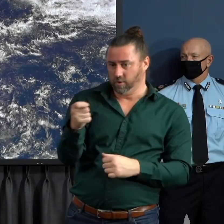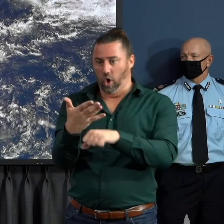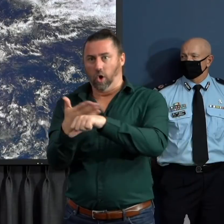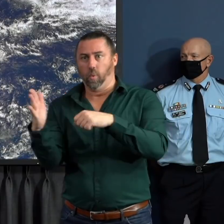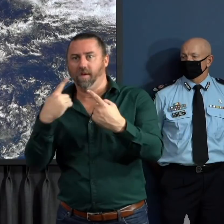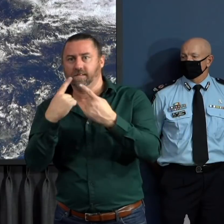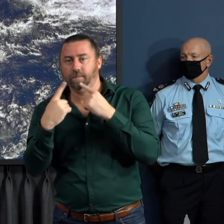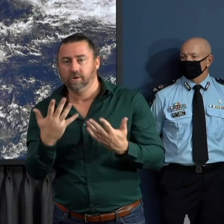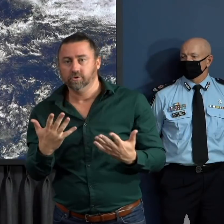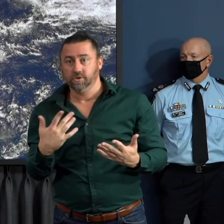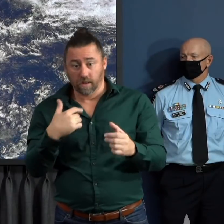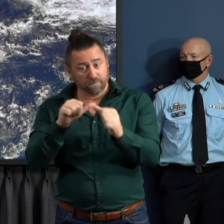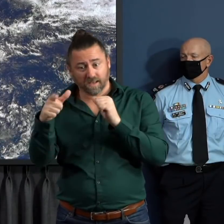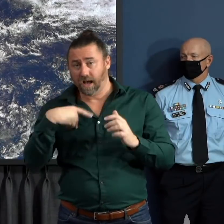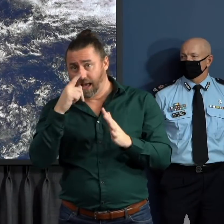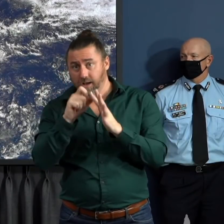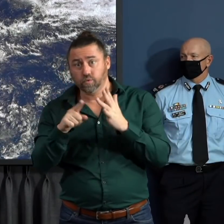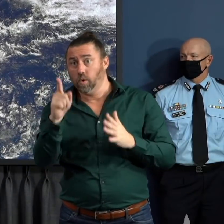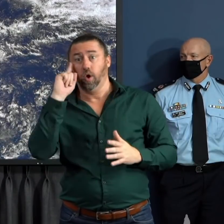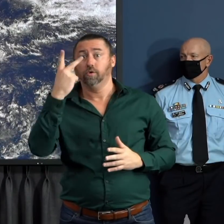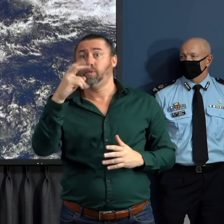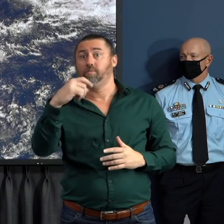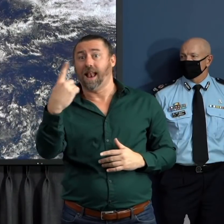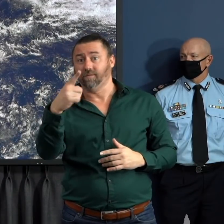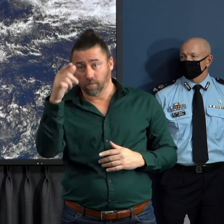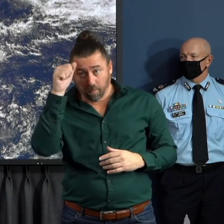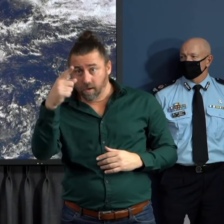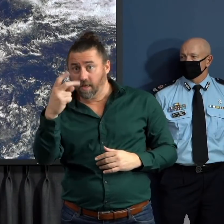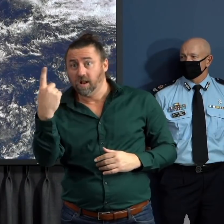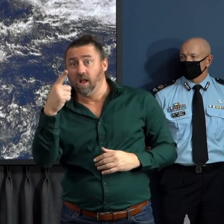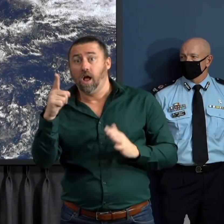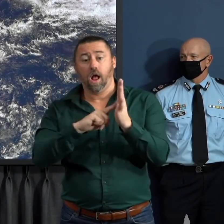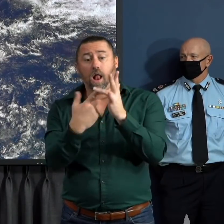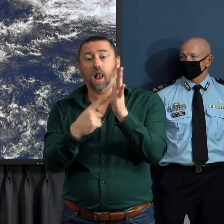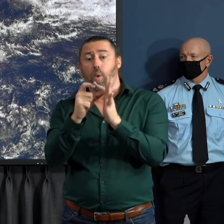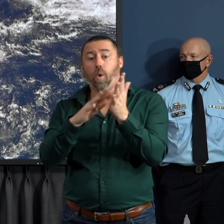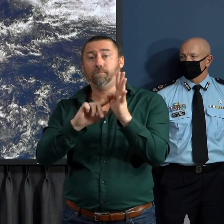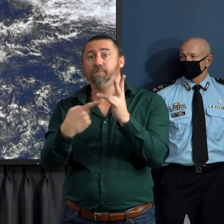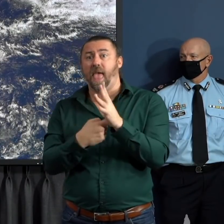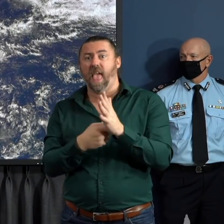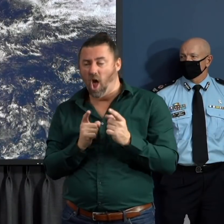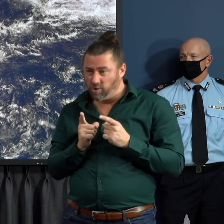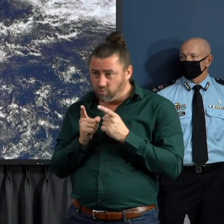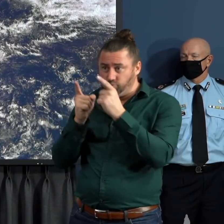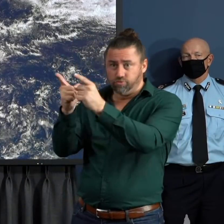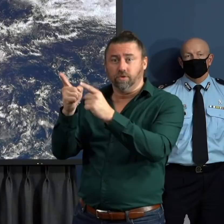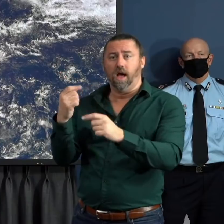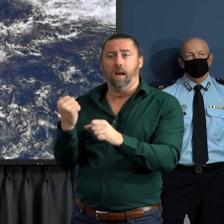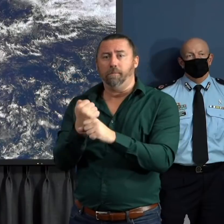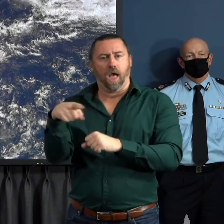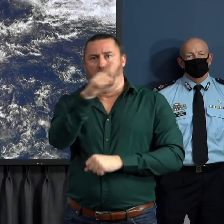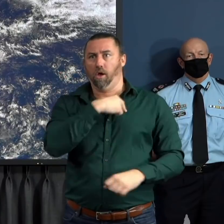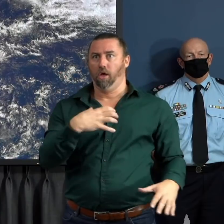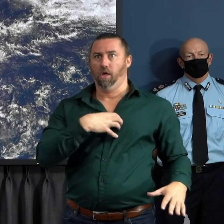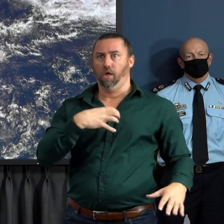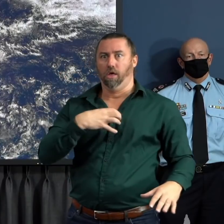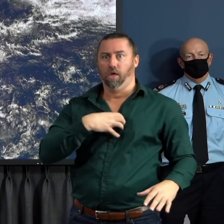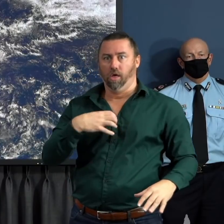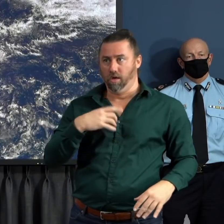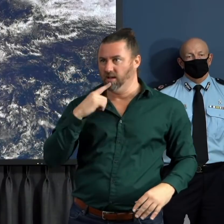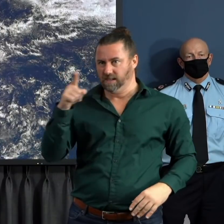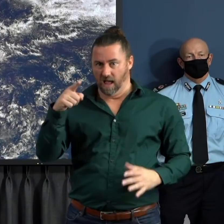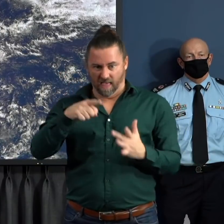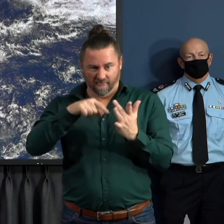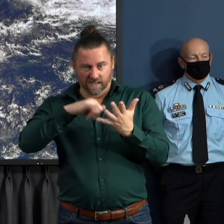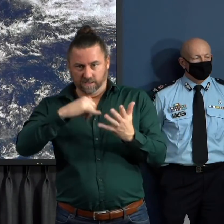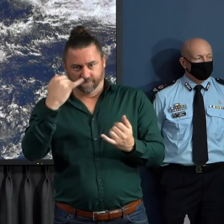do. I remember in 2011, at the time, the Lord Mayor at the time was accused of scaring people by suggesting that the situation